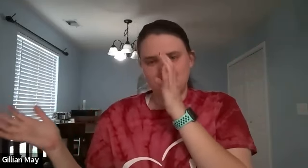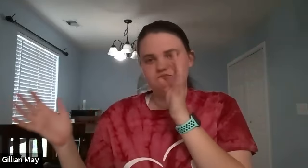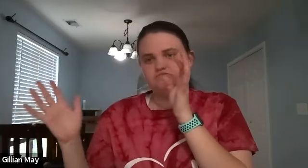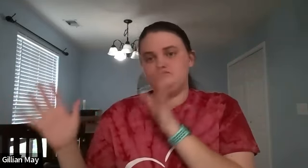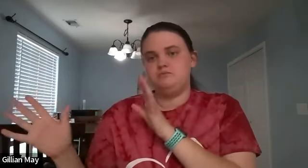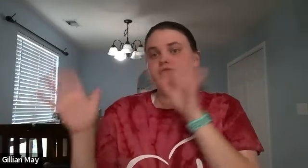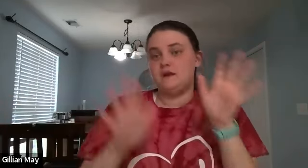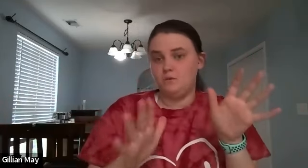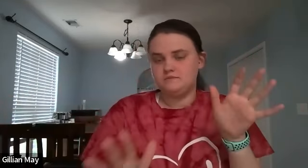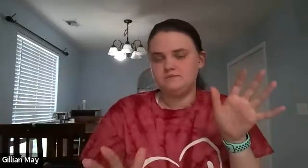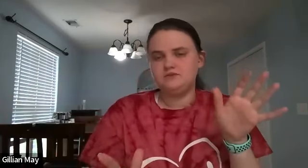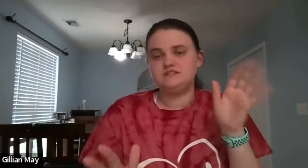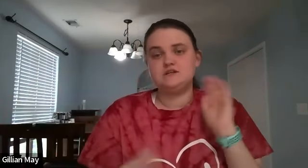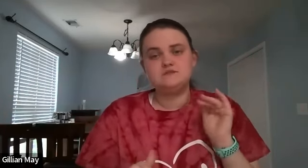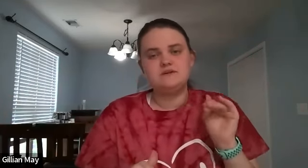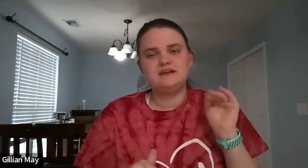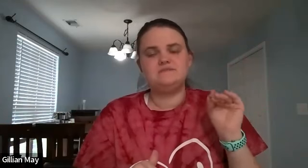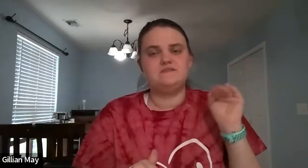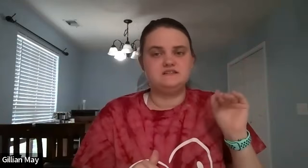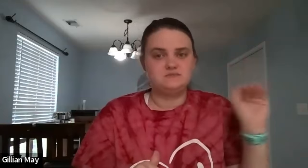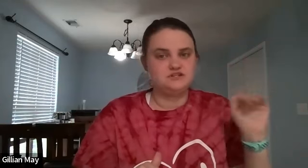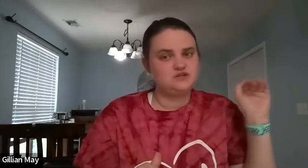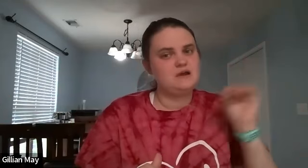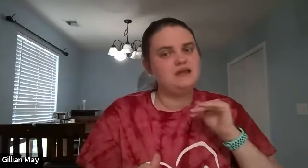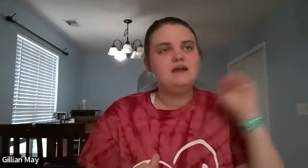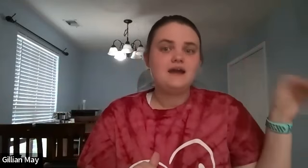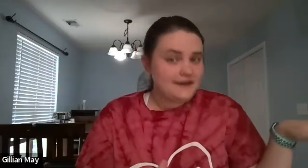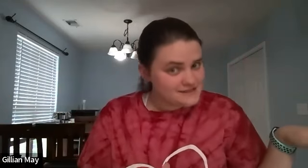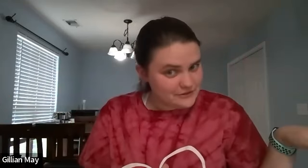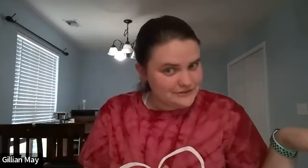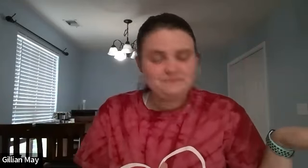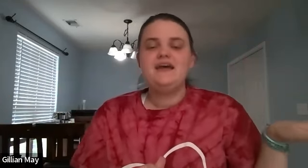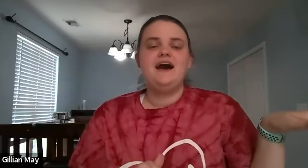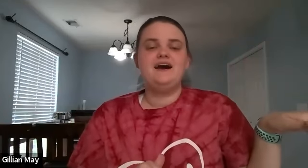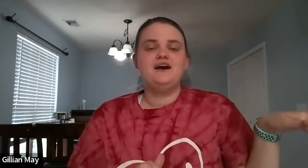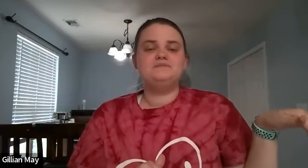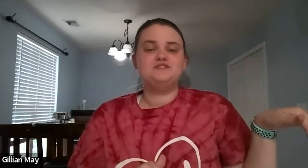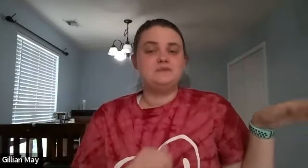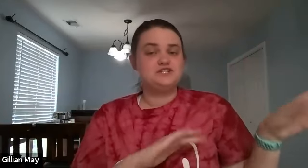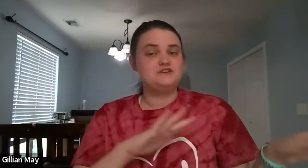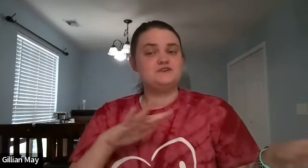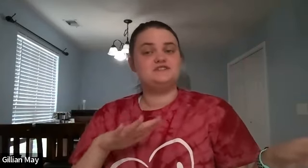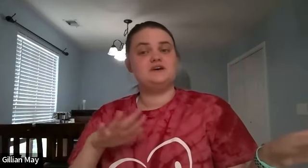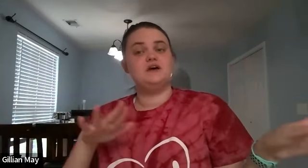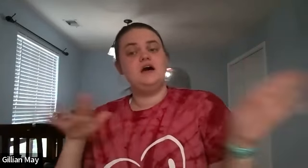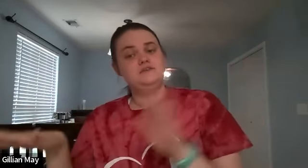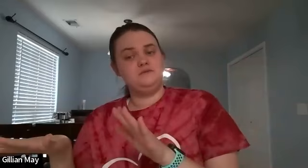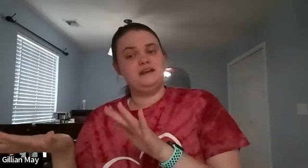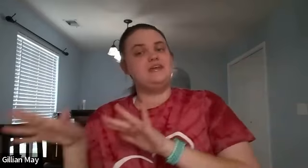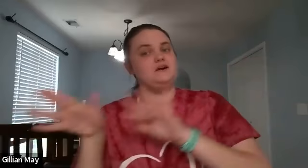of fair warn people because there is one that can be very similar to a not nice word. So I'm going to show you first the other one, and then I'll go